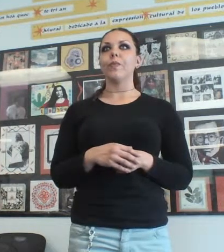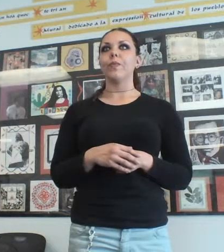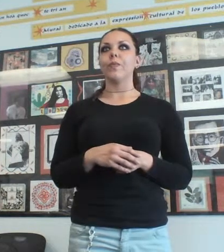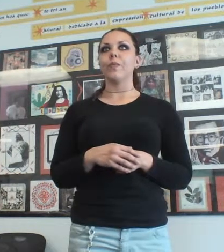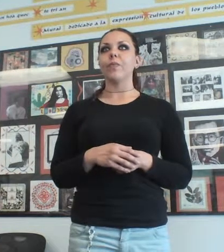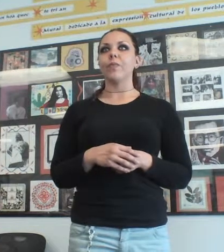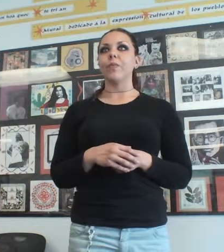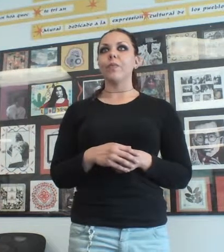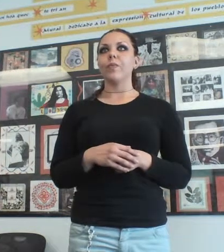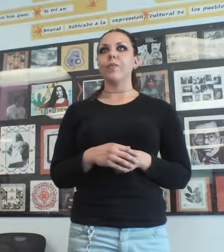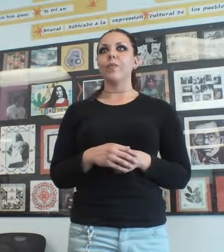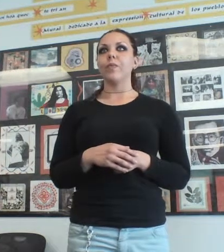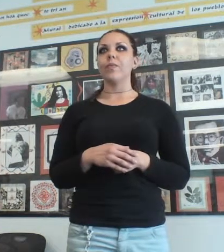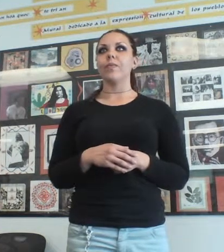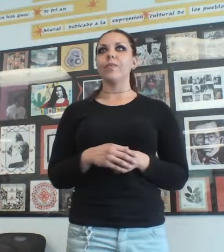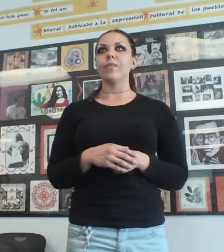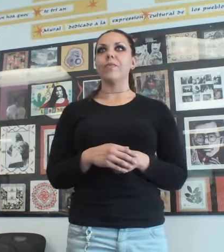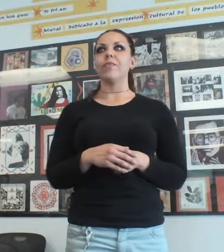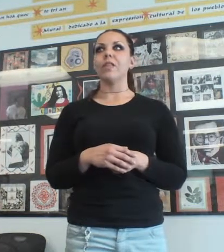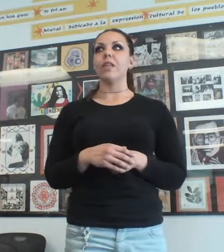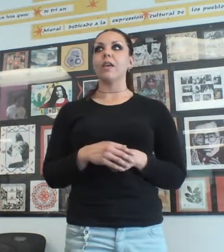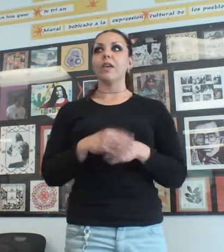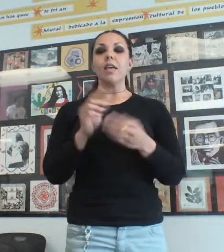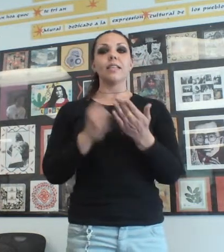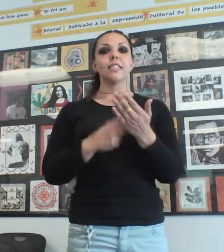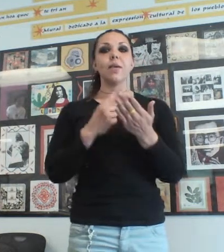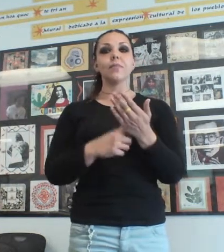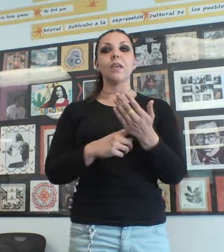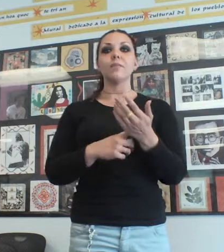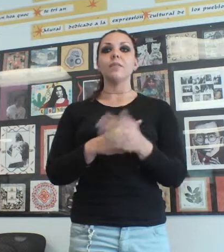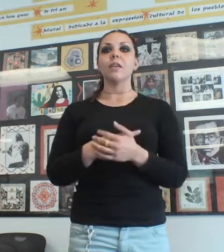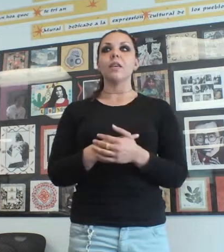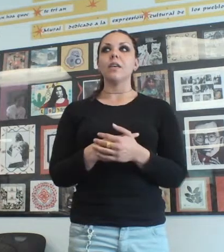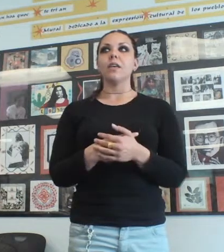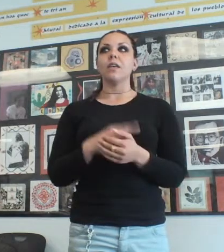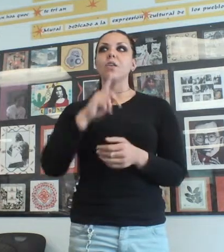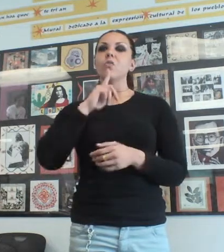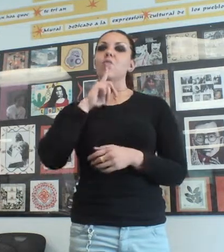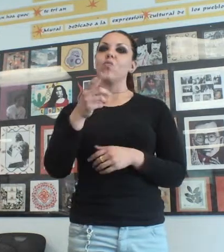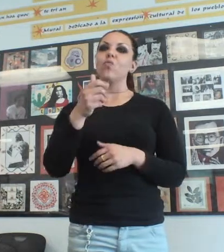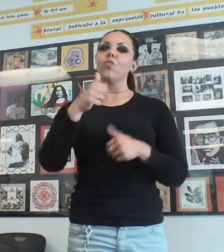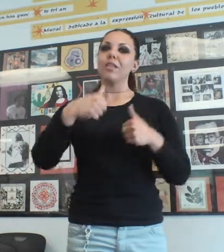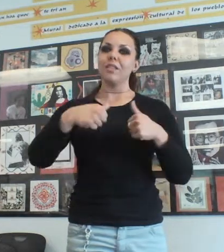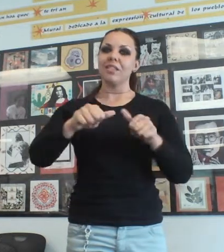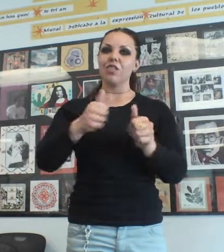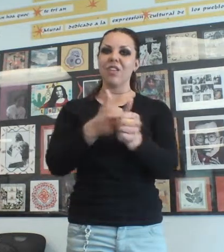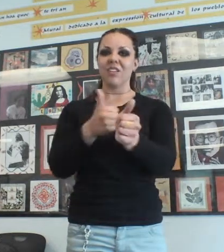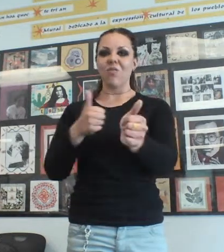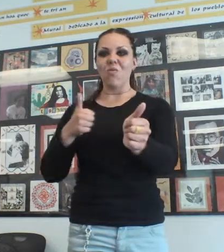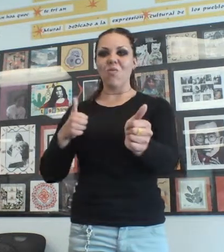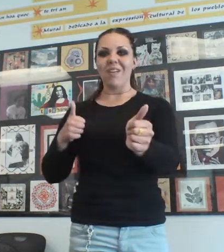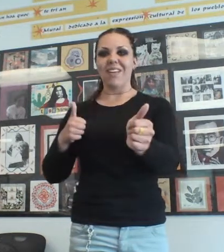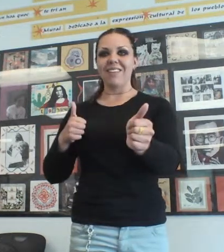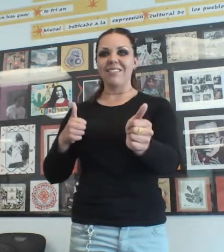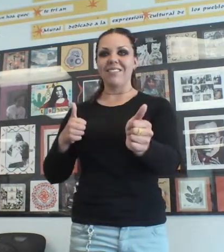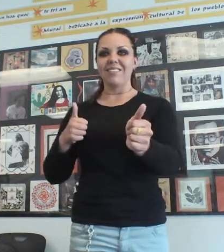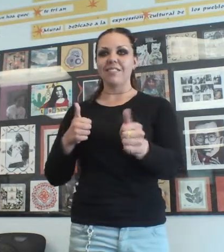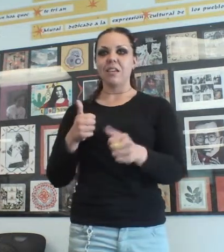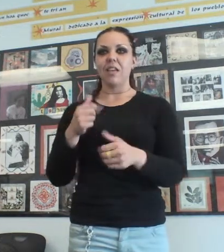But sometimes we'll try to really hold back, or people mumble, or they false start, and they say something, and they go, no, that's not